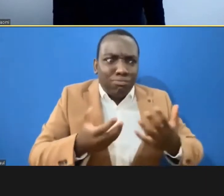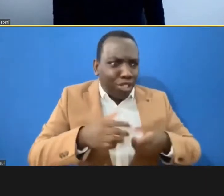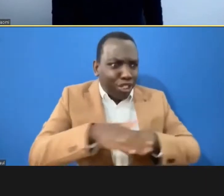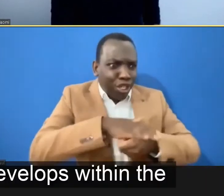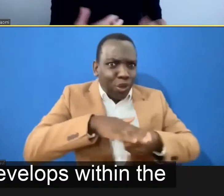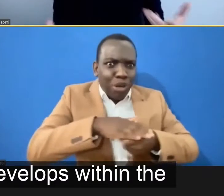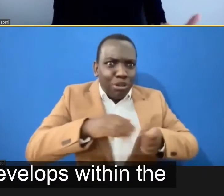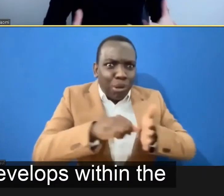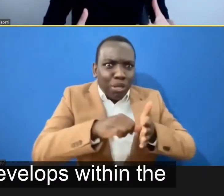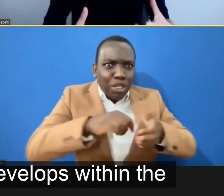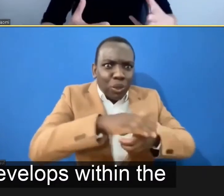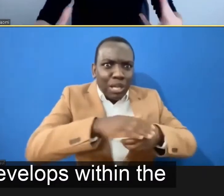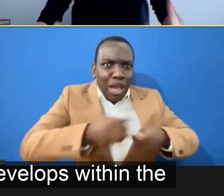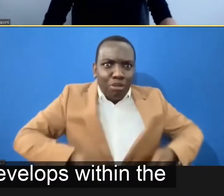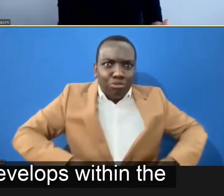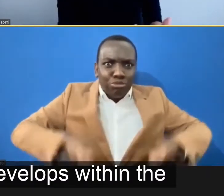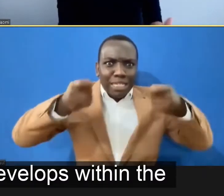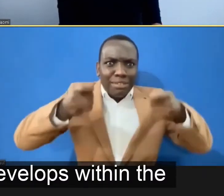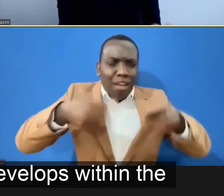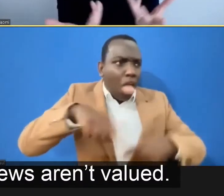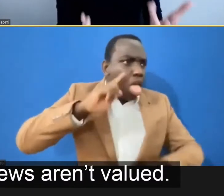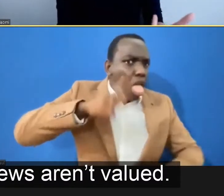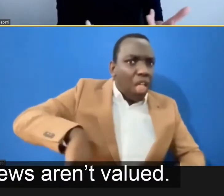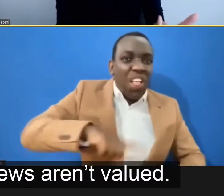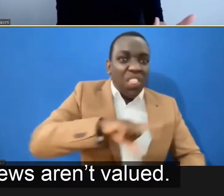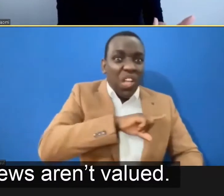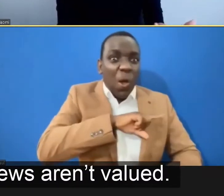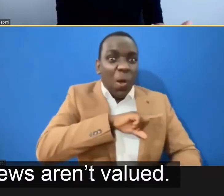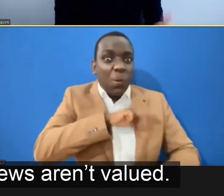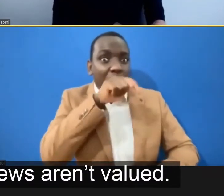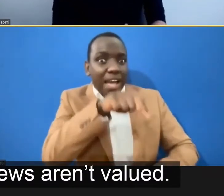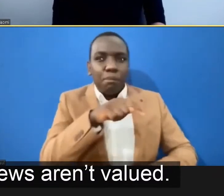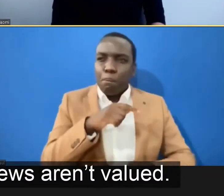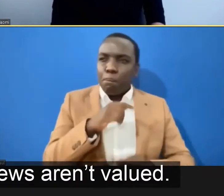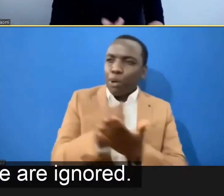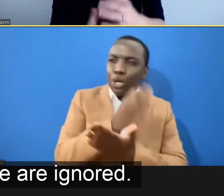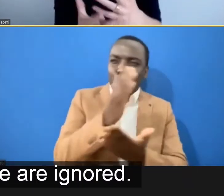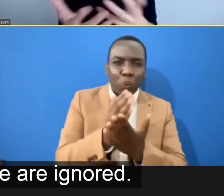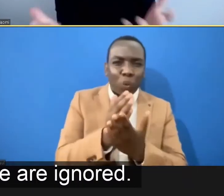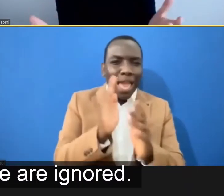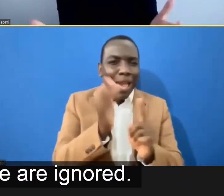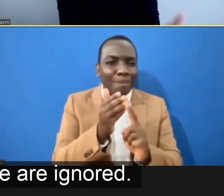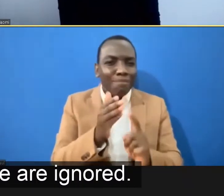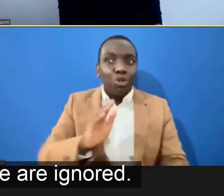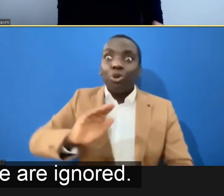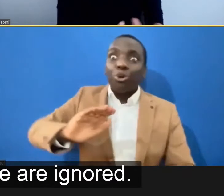And there's a feeling that it develops within the community that our views aren't valued, that any issues we